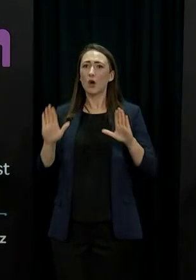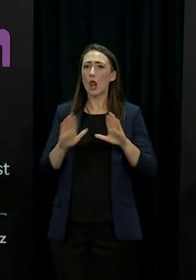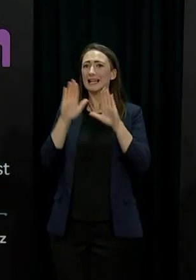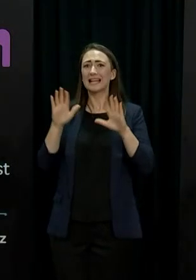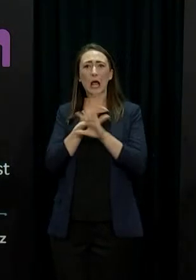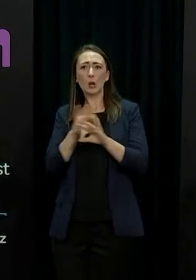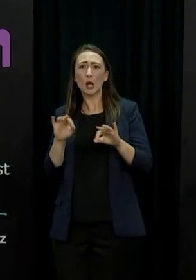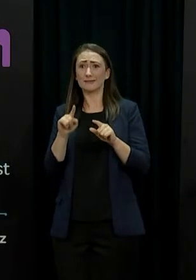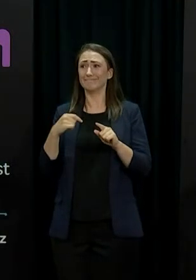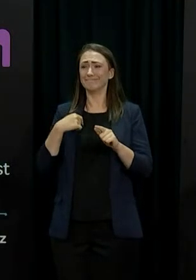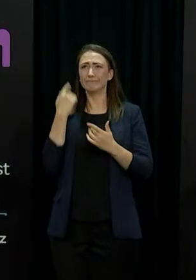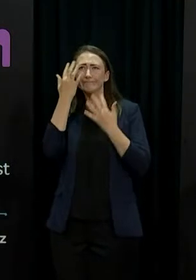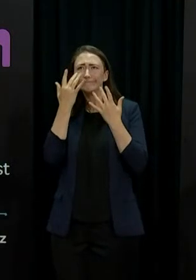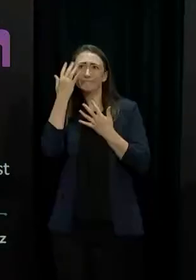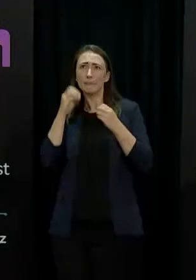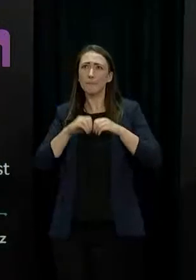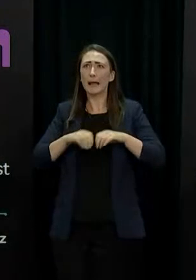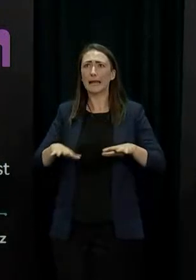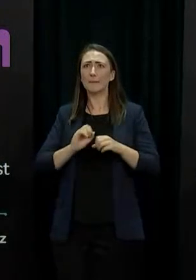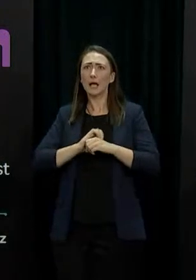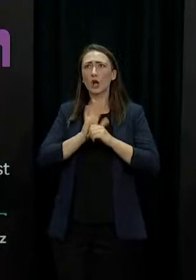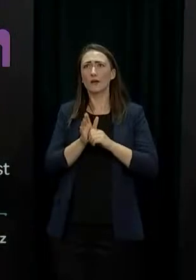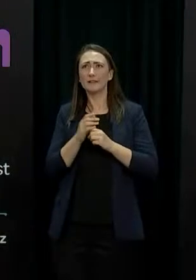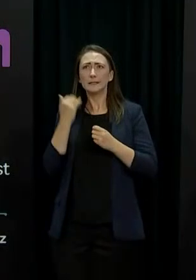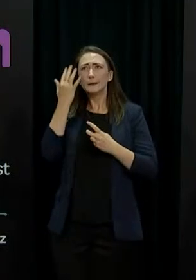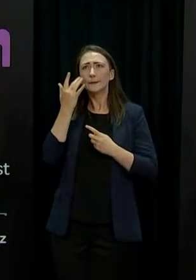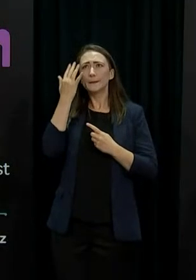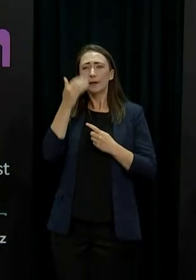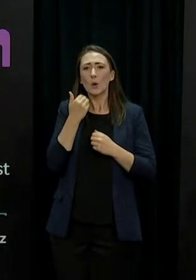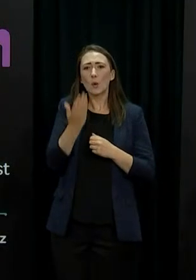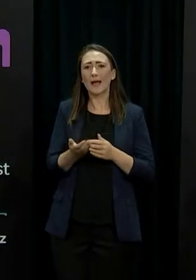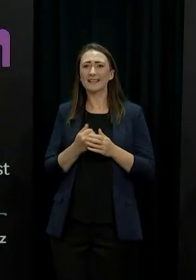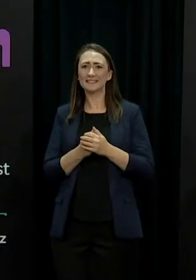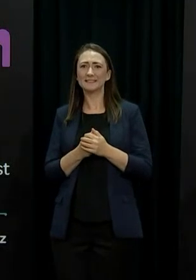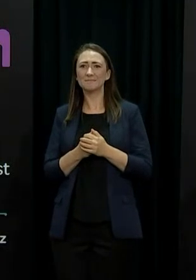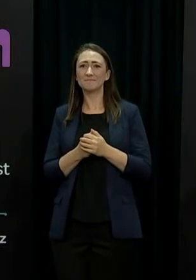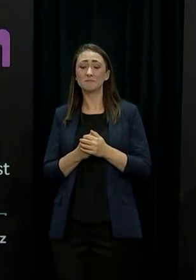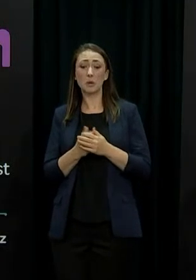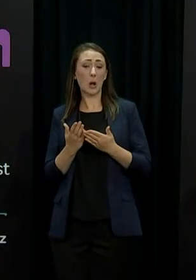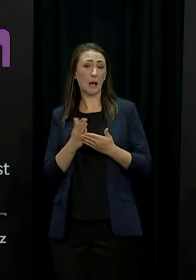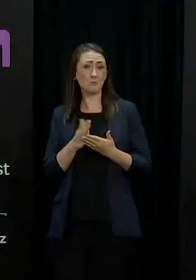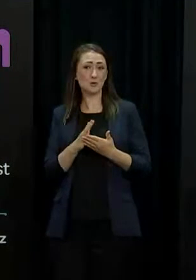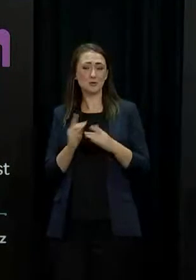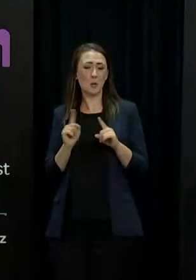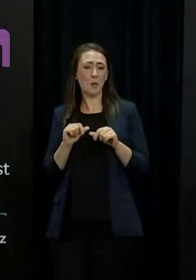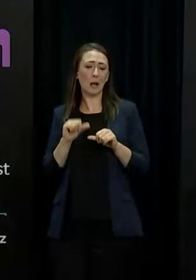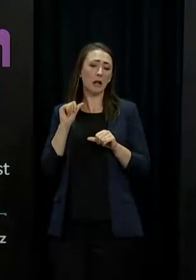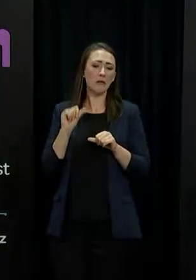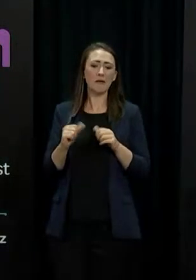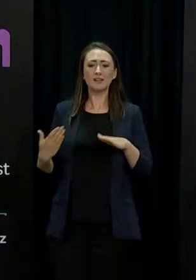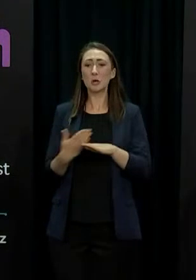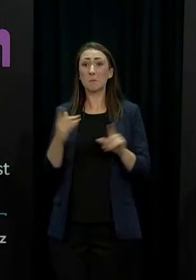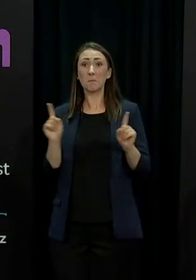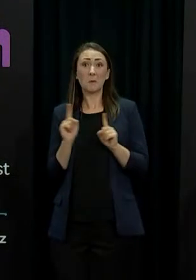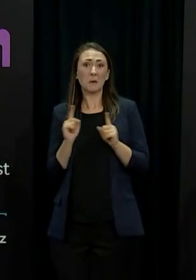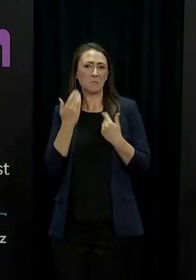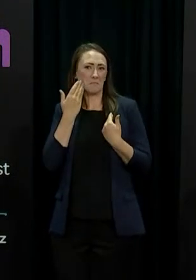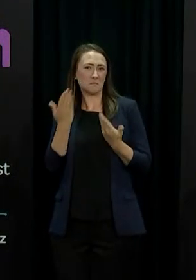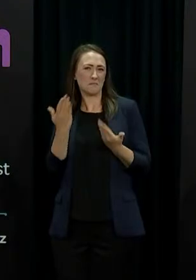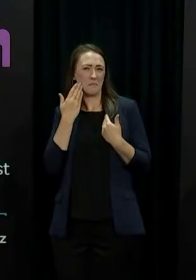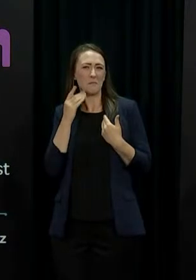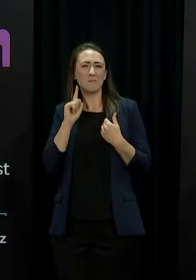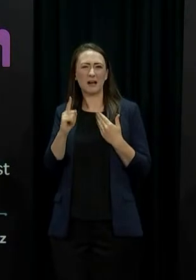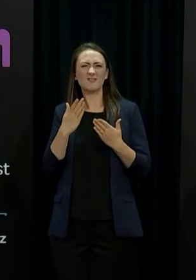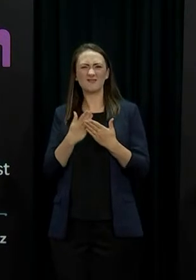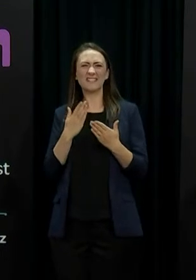some thought into what I do next. I guess I could say I'm a public servant through and through, so that will be steering what my next steps